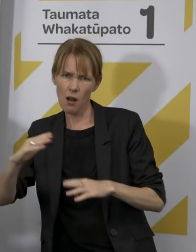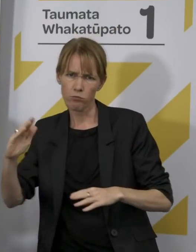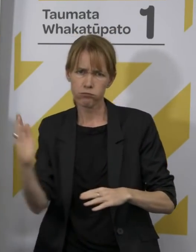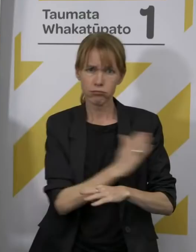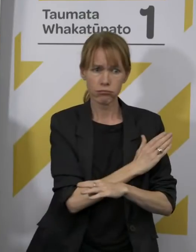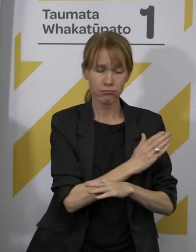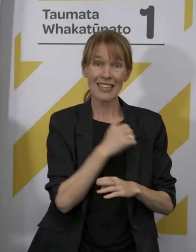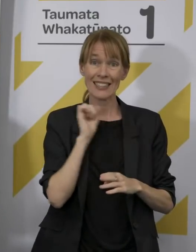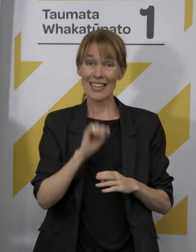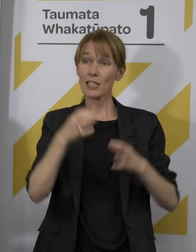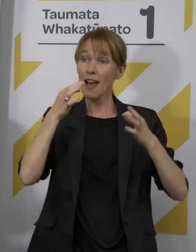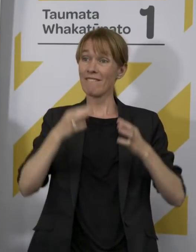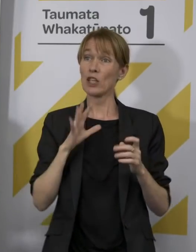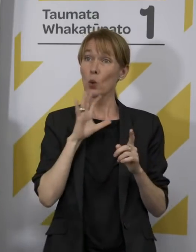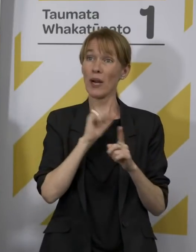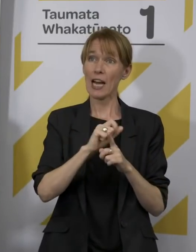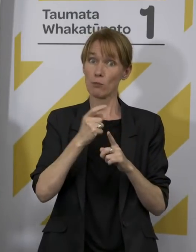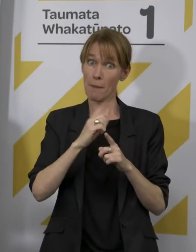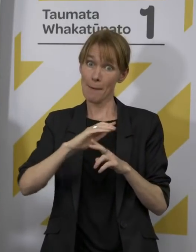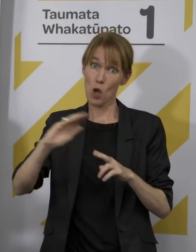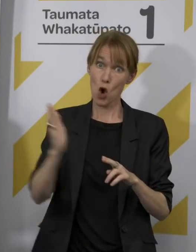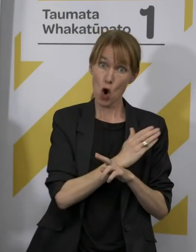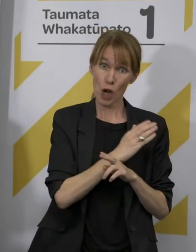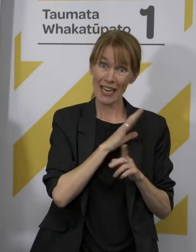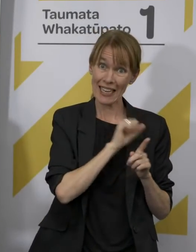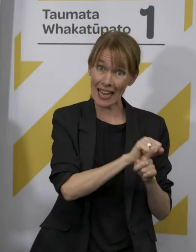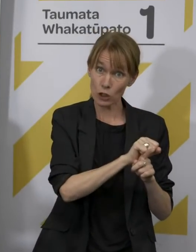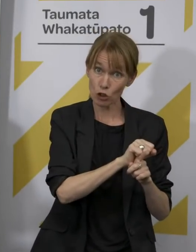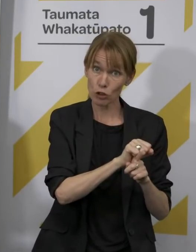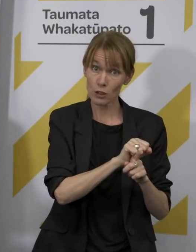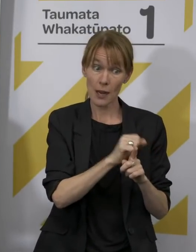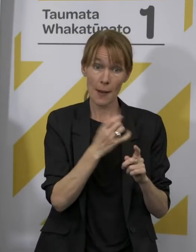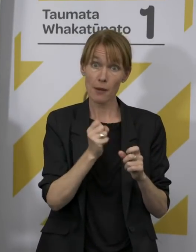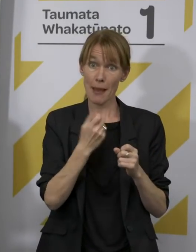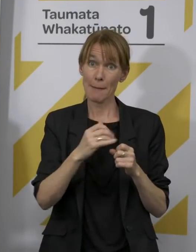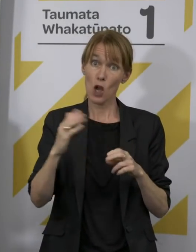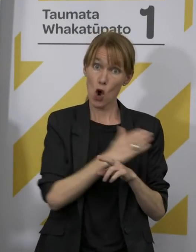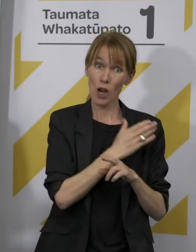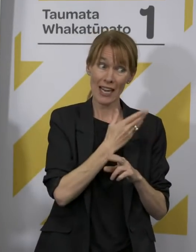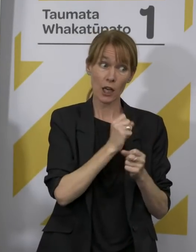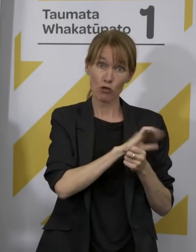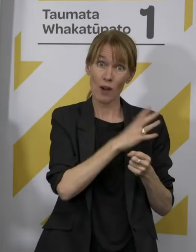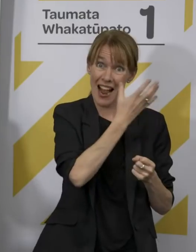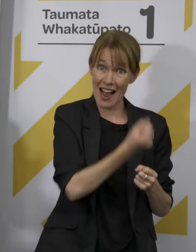elsewhere, there are much higher rates of infection, but what they have shown is they were able to